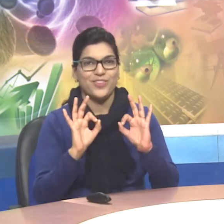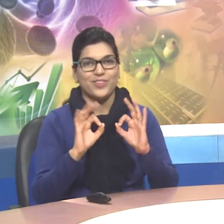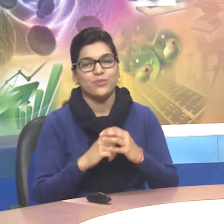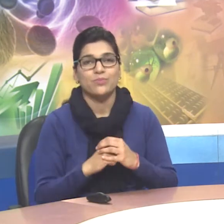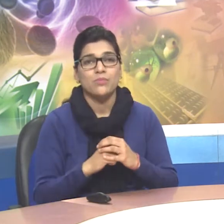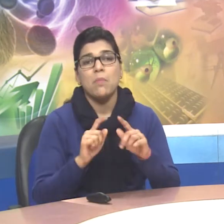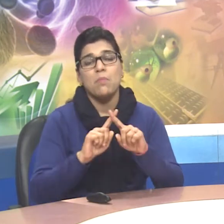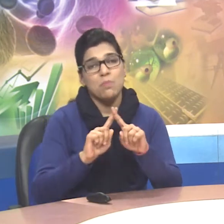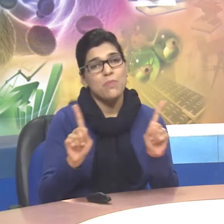You are beautiful,